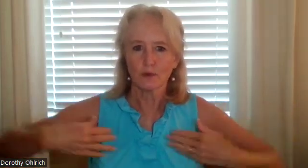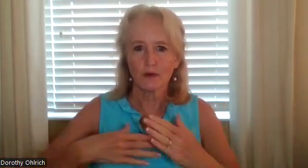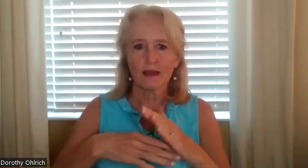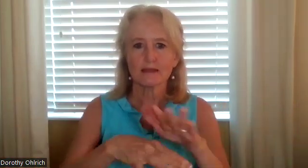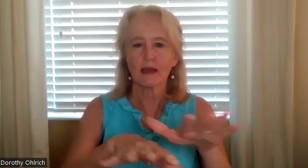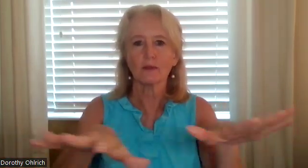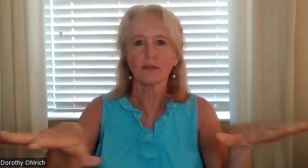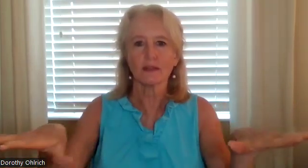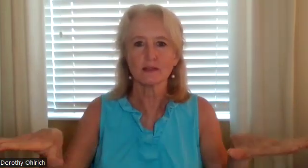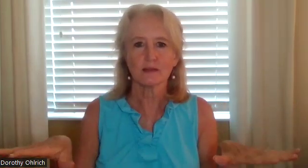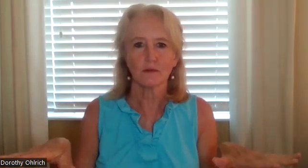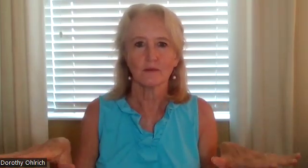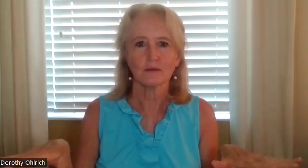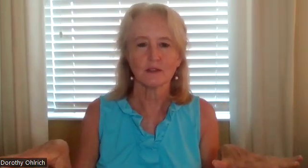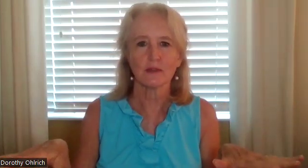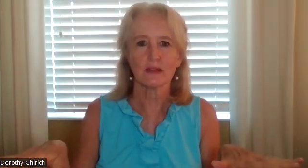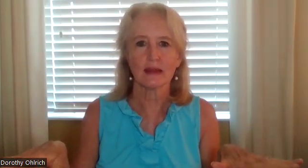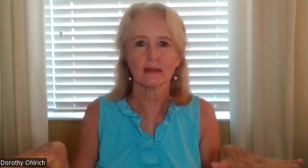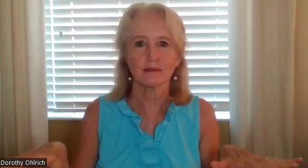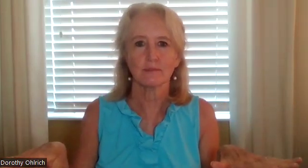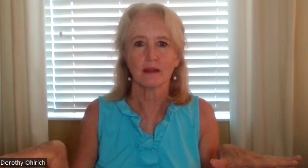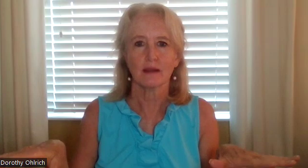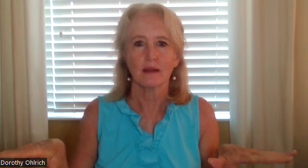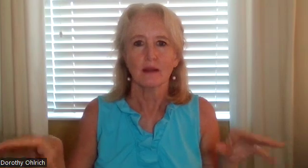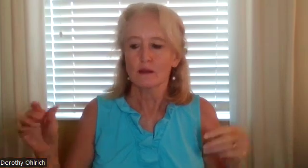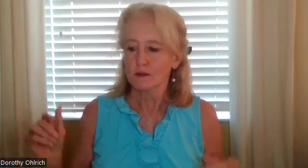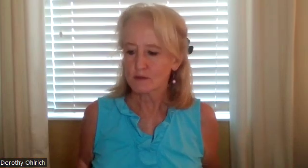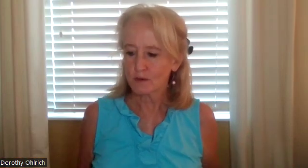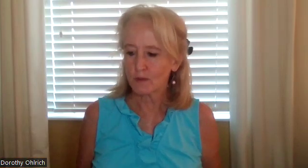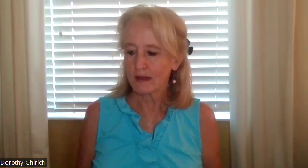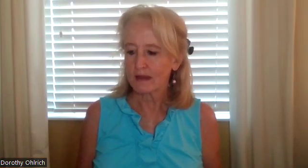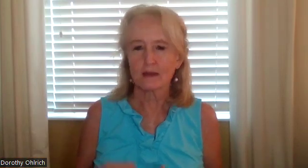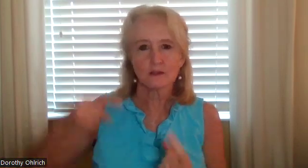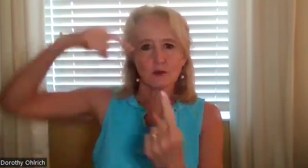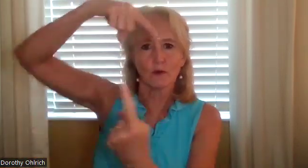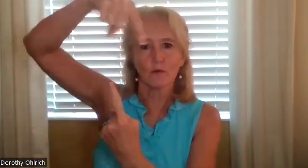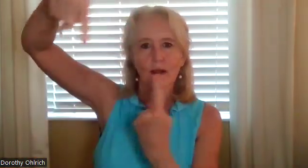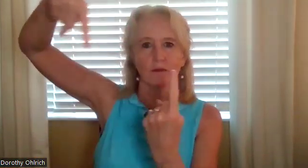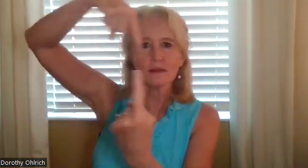put your hands out like this, touching the land. So it's turn around